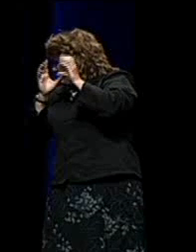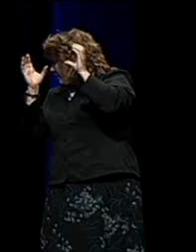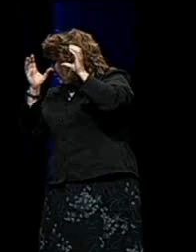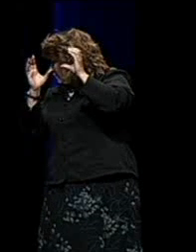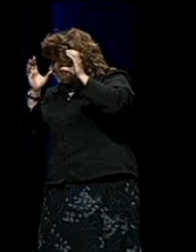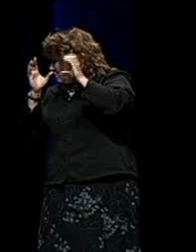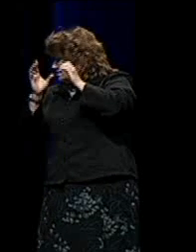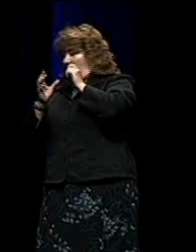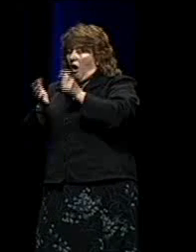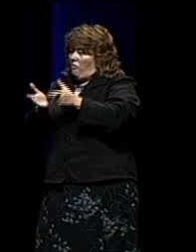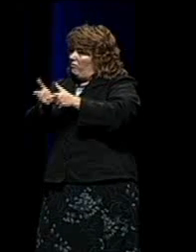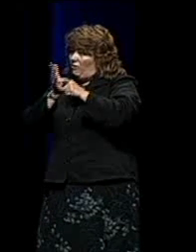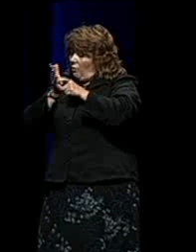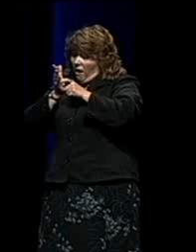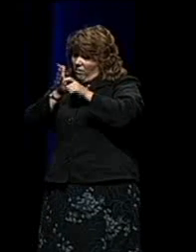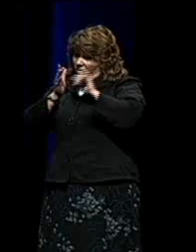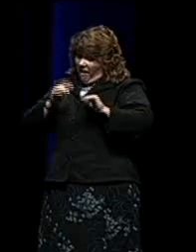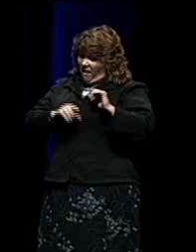that the K through 12